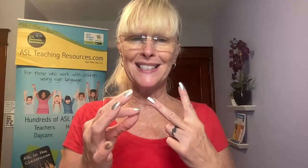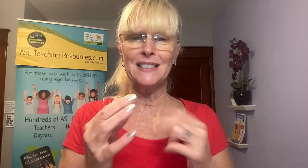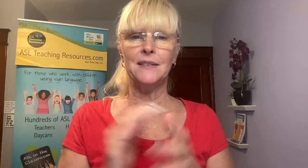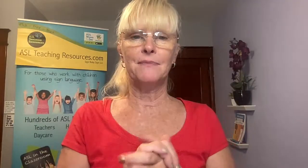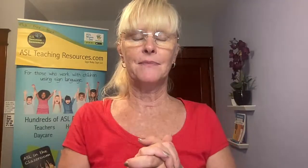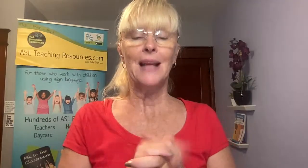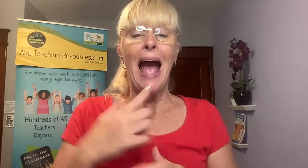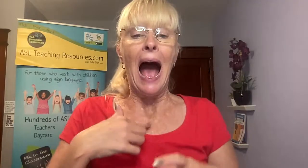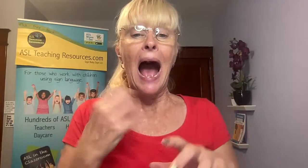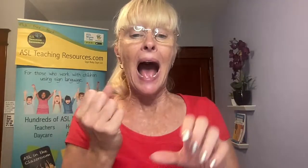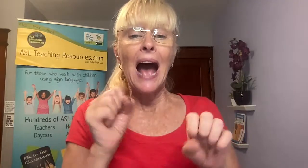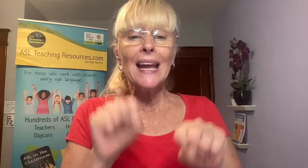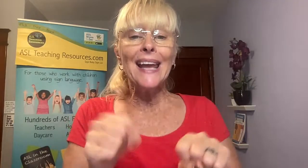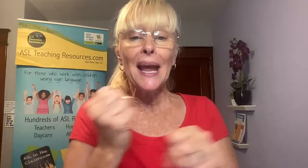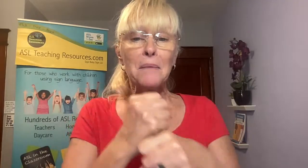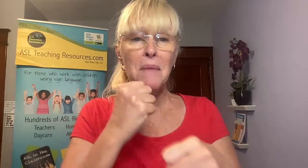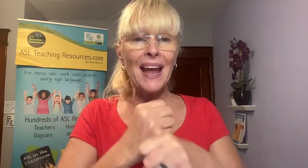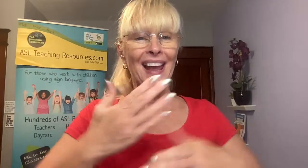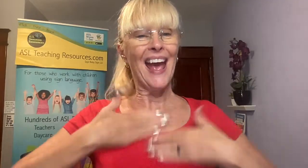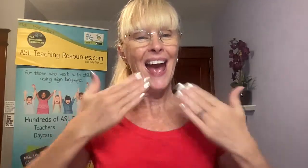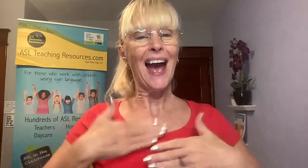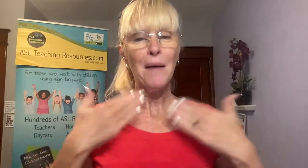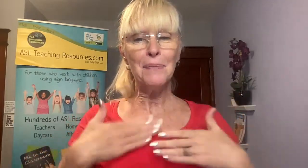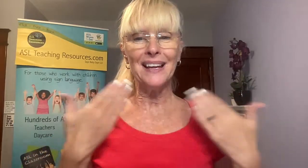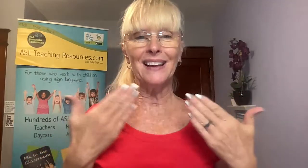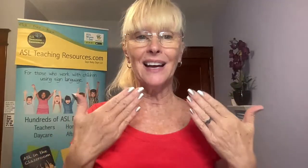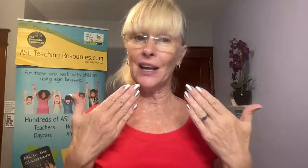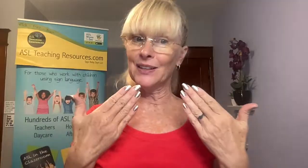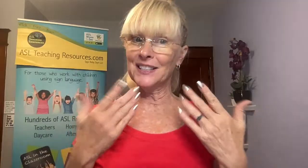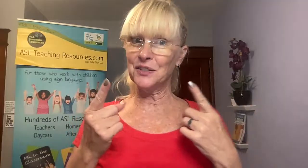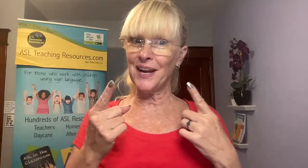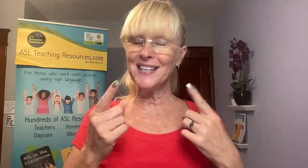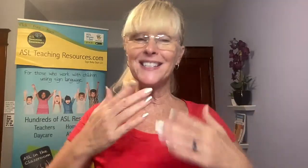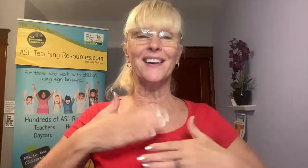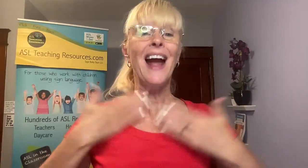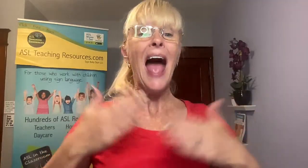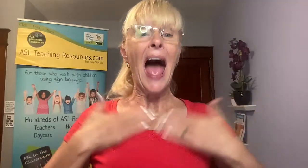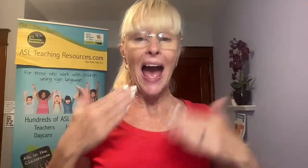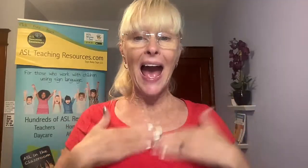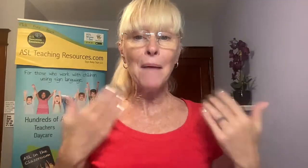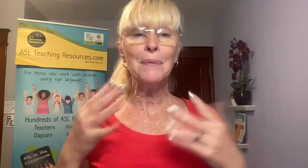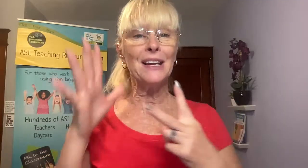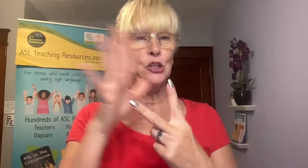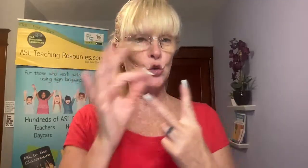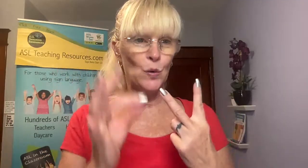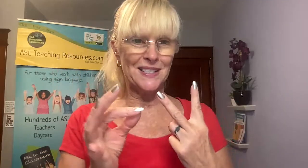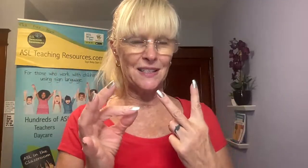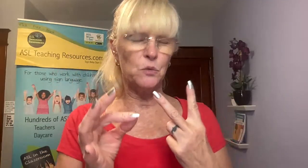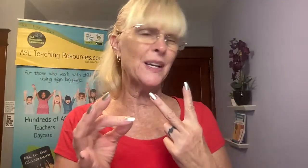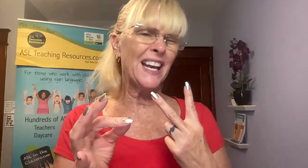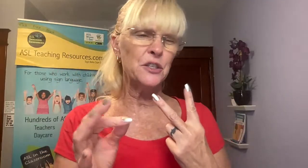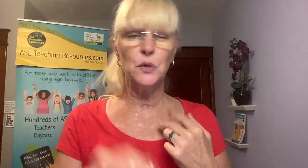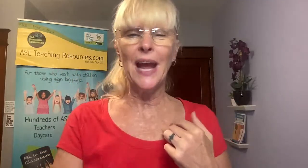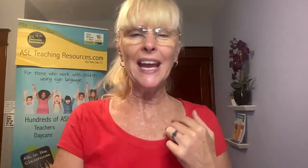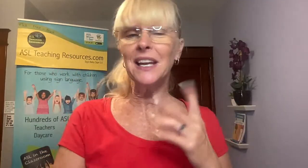choices. I can make happy, and now I did 2 hands there, happy choices. 1 hand, 2 hand, either